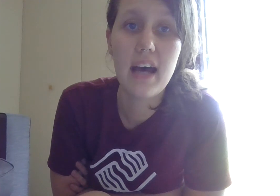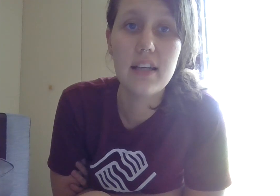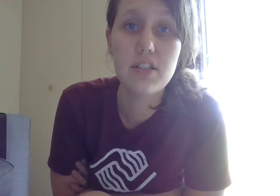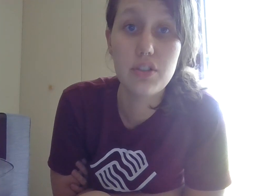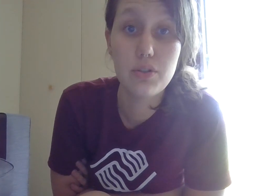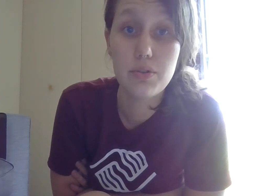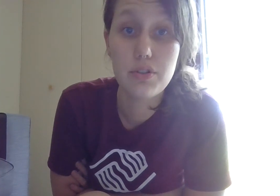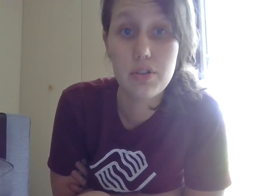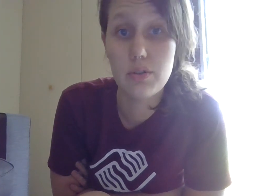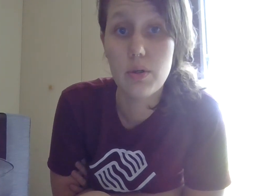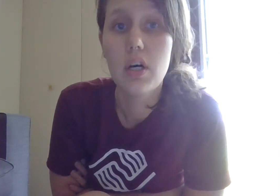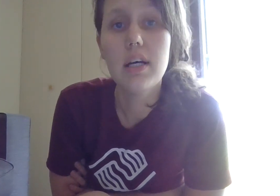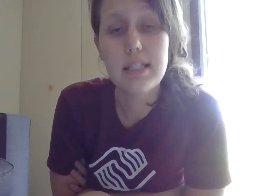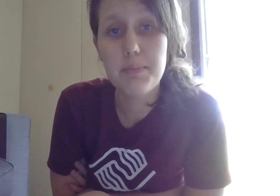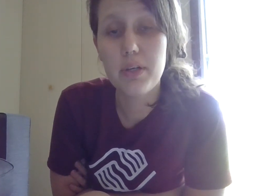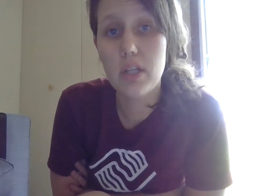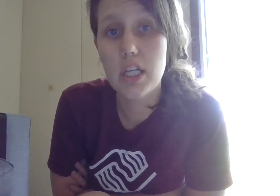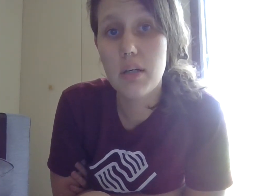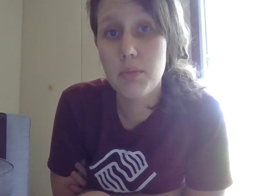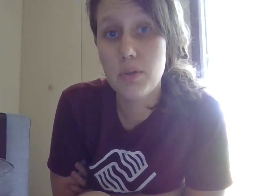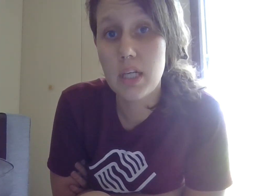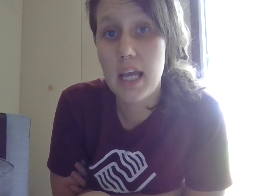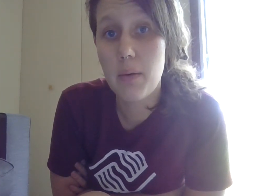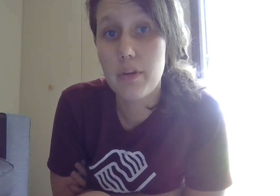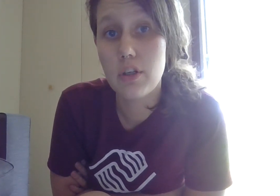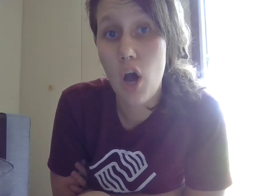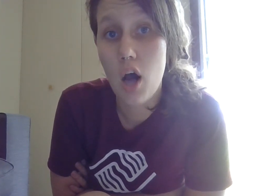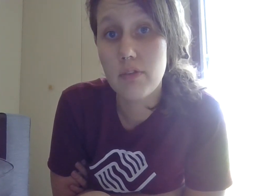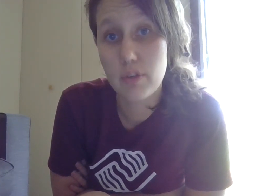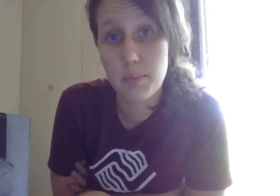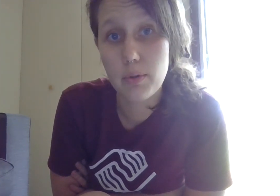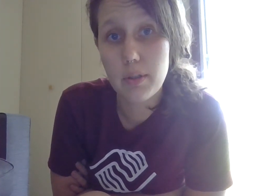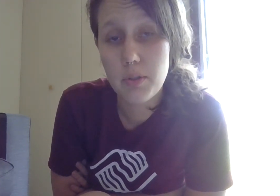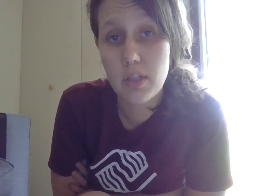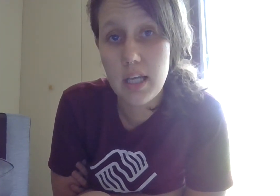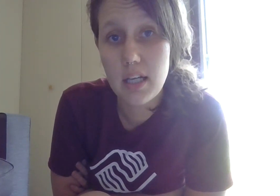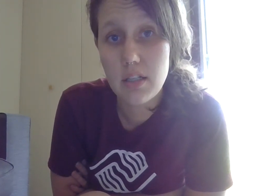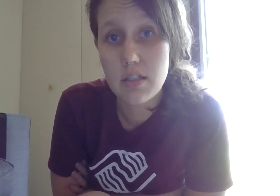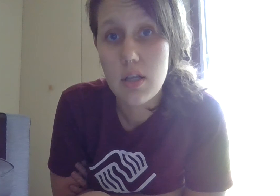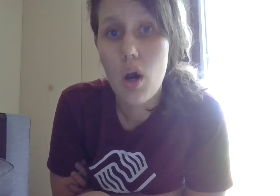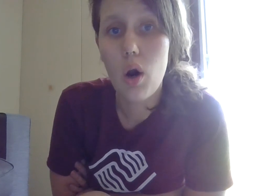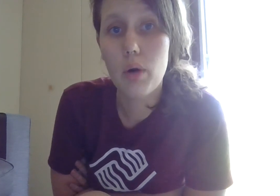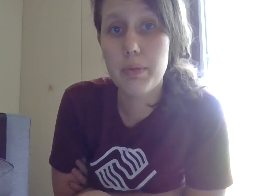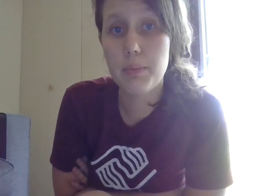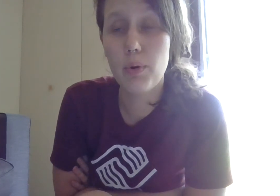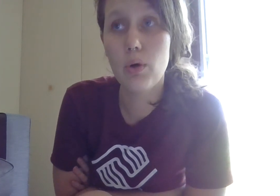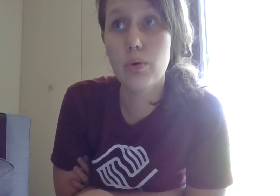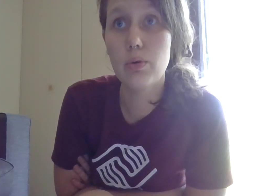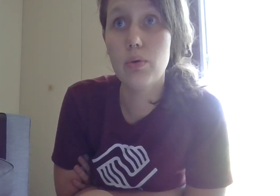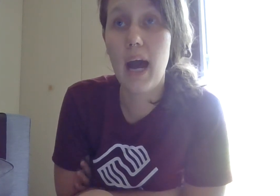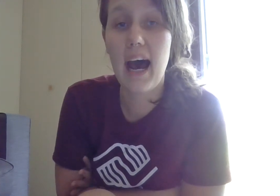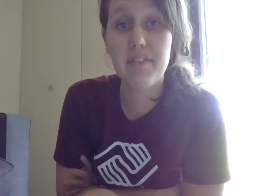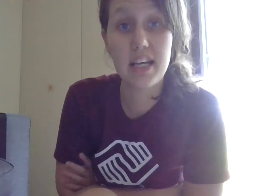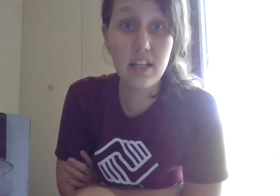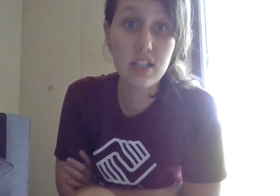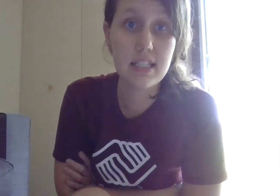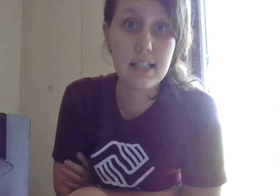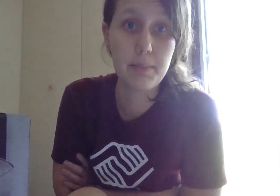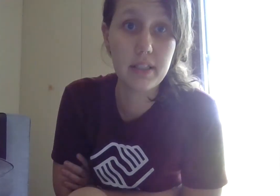is used to typically communicate with nonverbal communicators or people who have a hearing